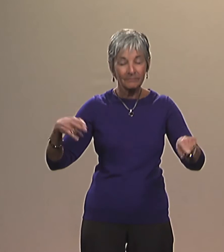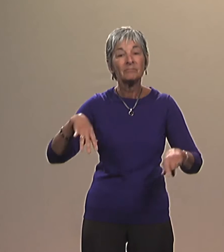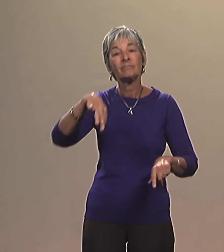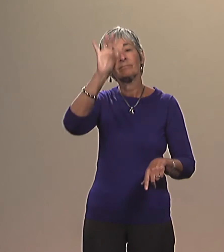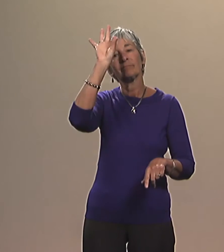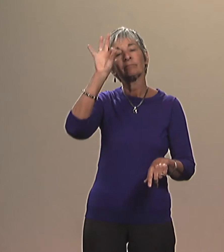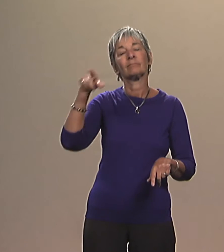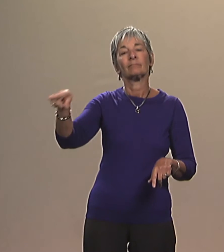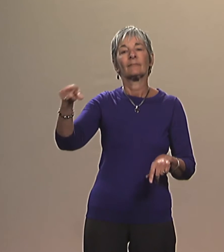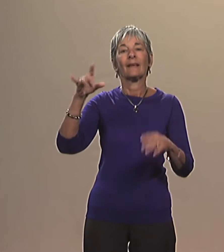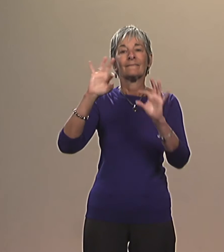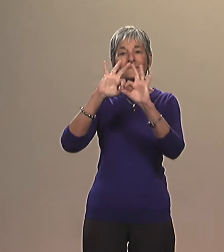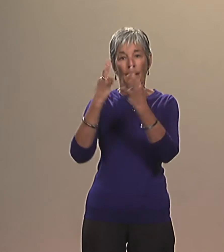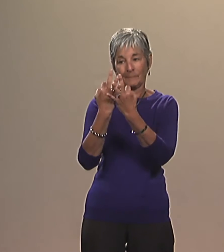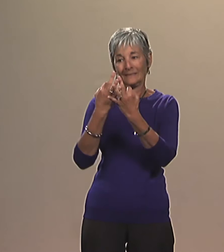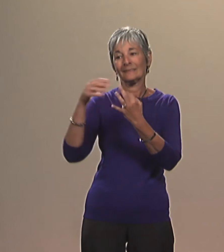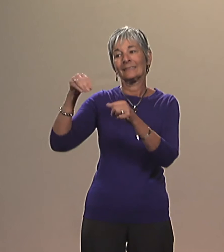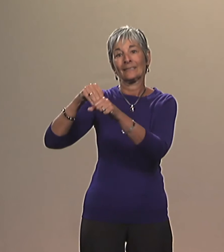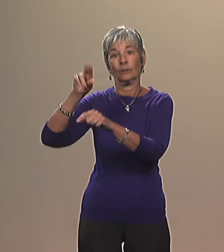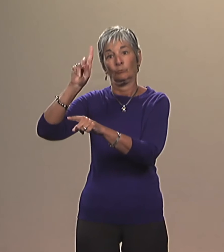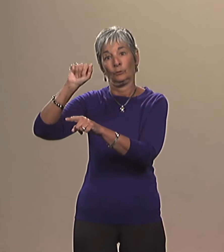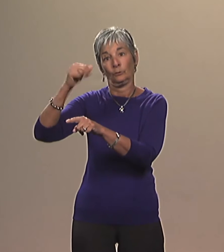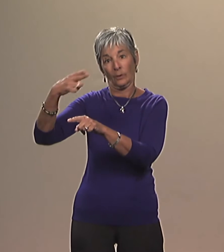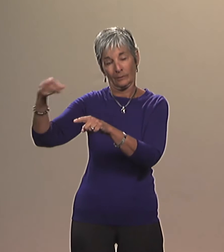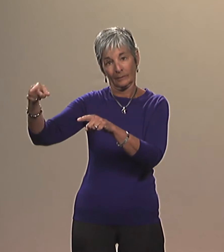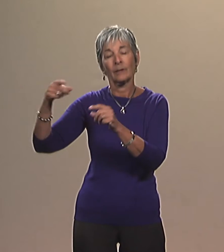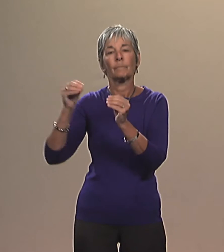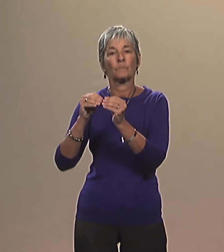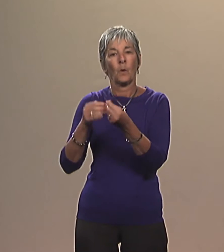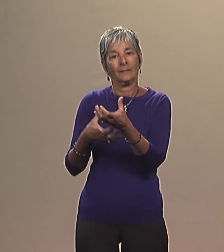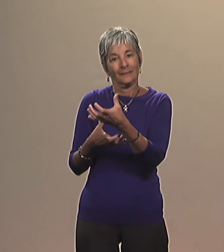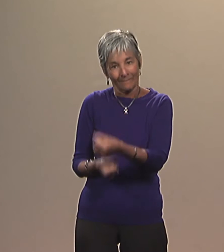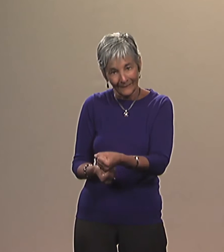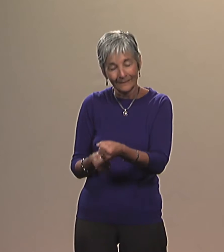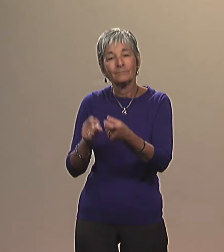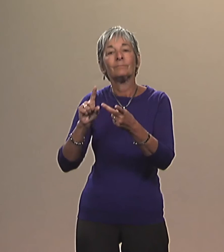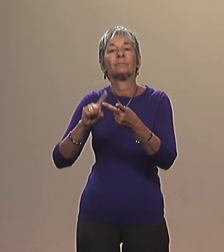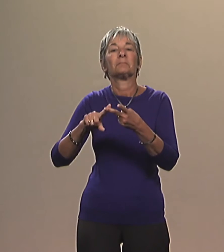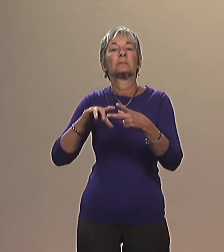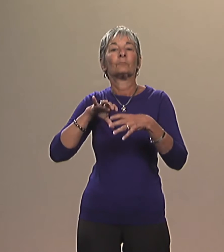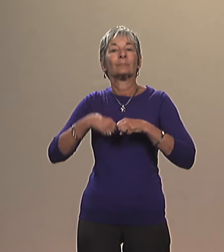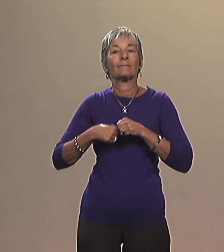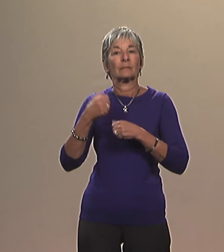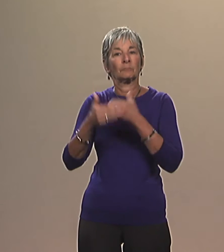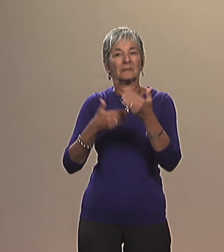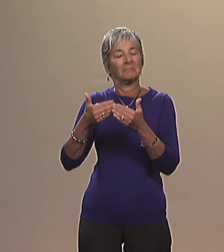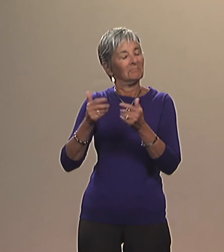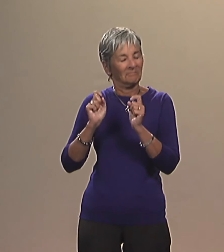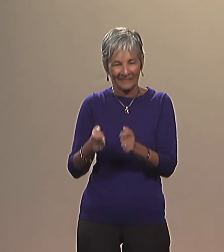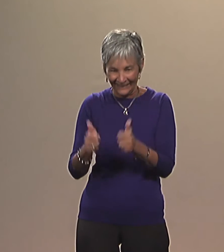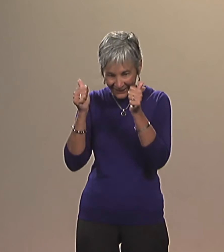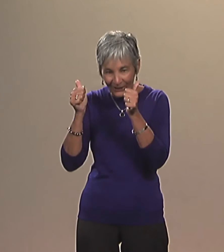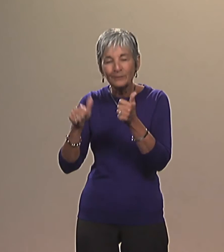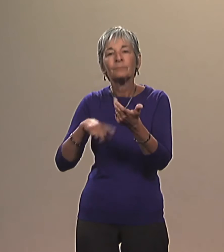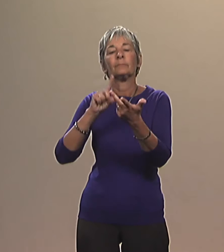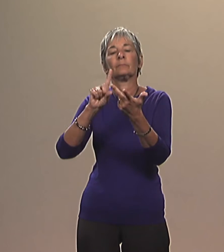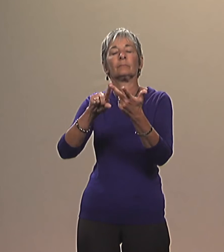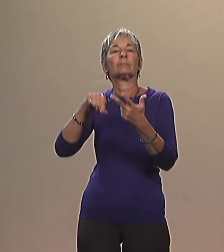comparing the Utah and the Tennessee programs found that families in the Utah program had more confidence, had a shorter grieving period, and used sign